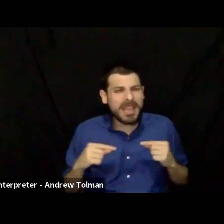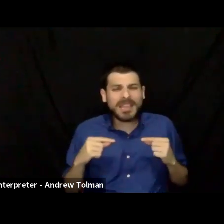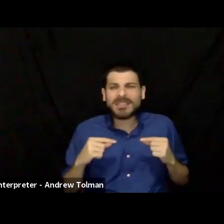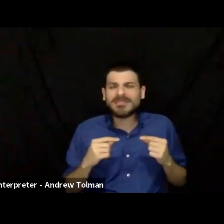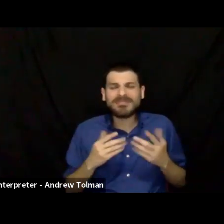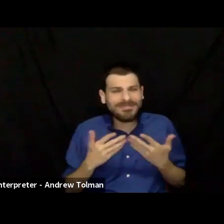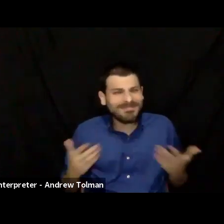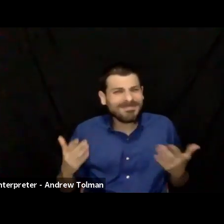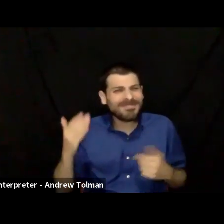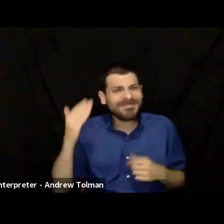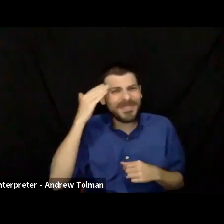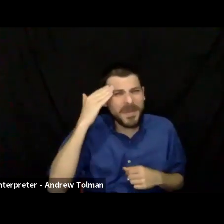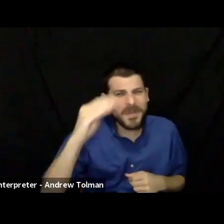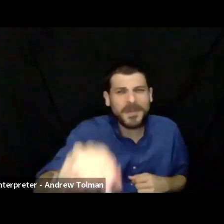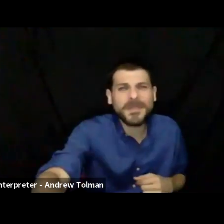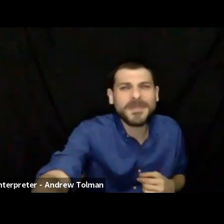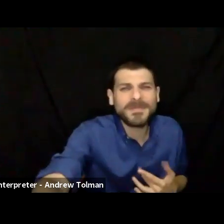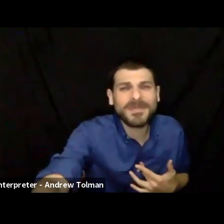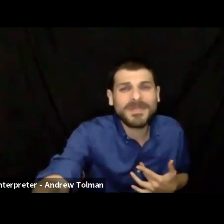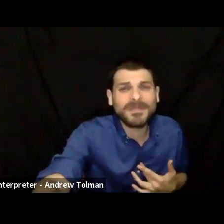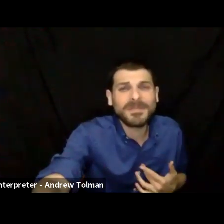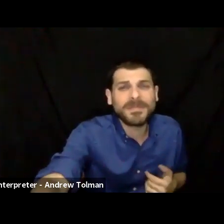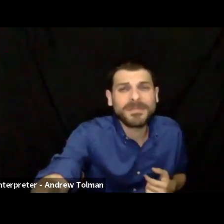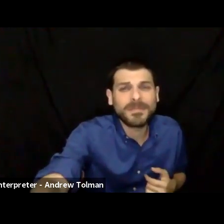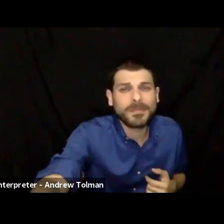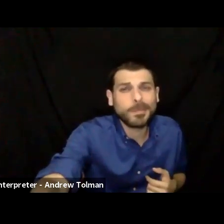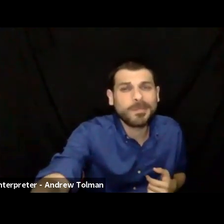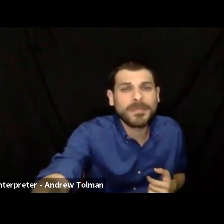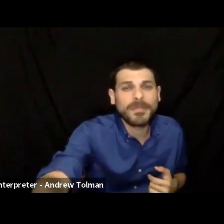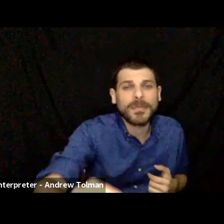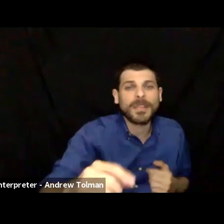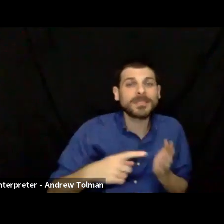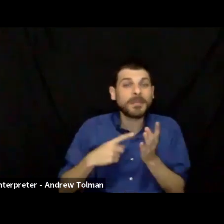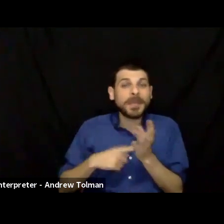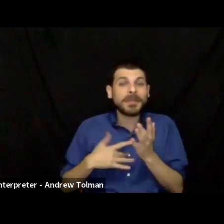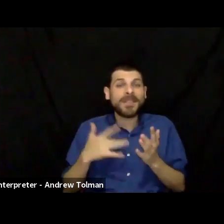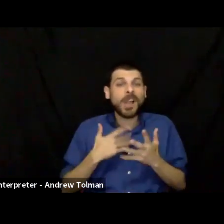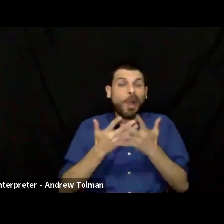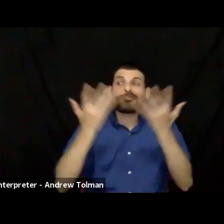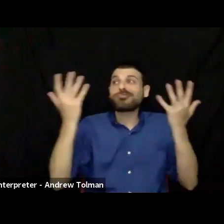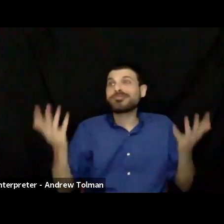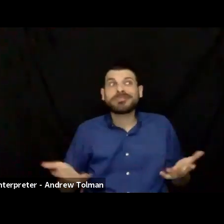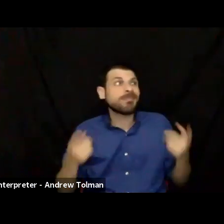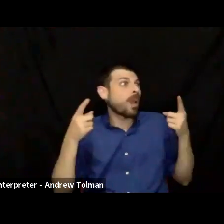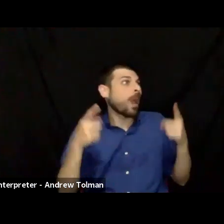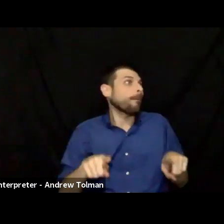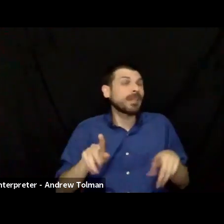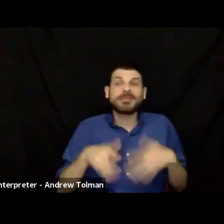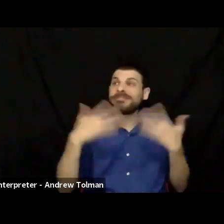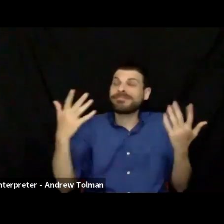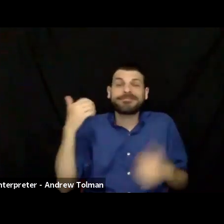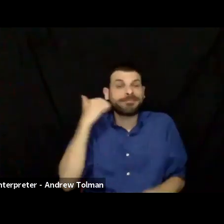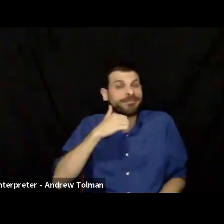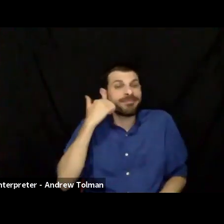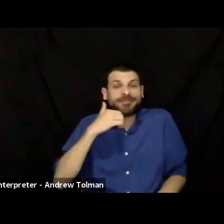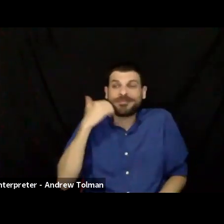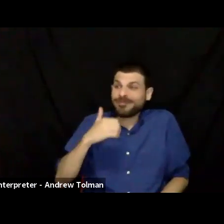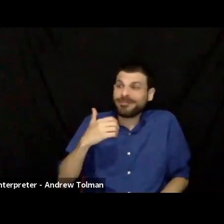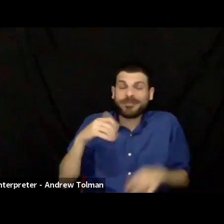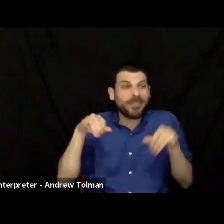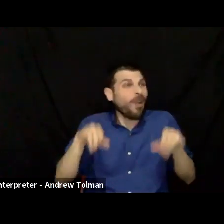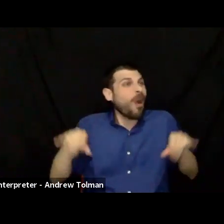seems like it was just any other moment, any other day. Everything was very familiar and common, and then all